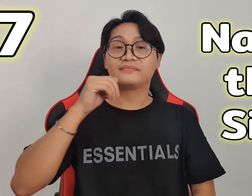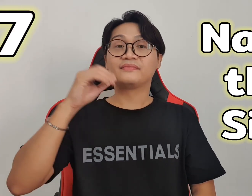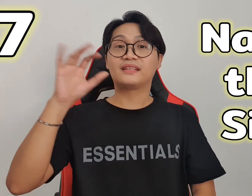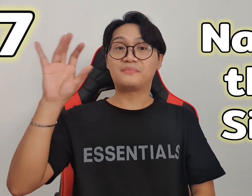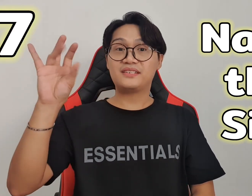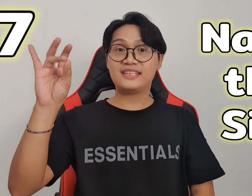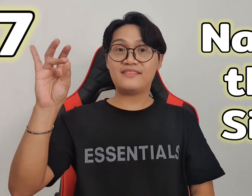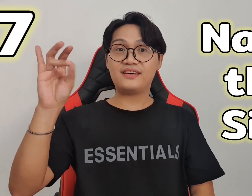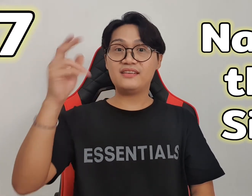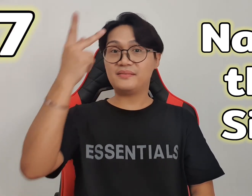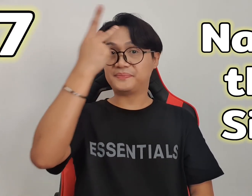Number 7.